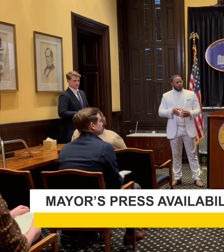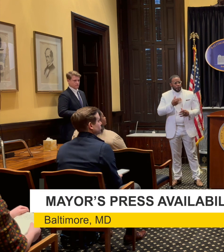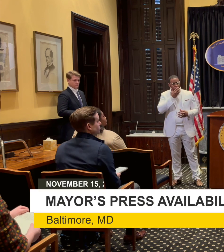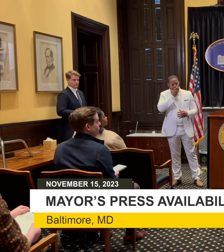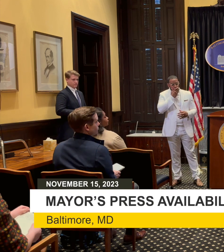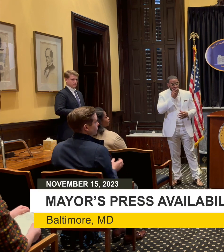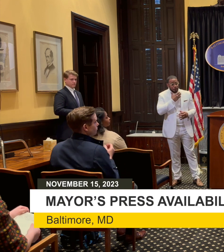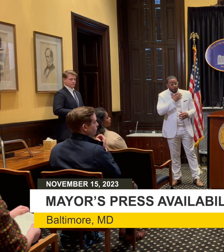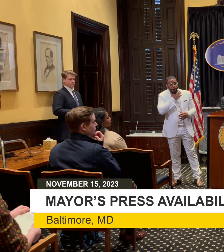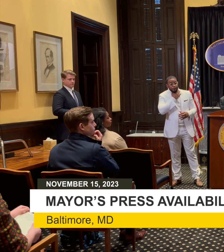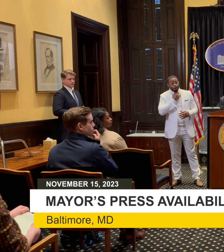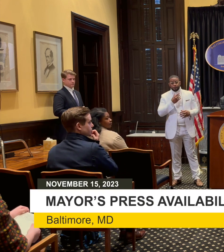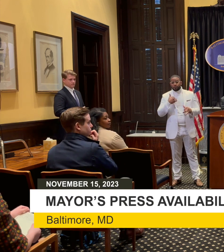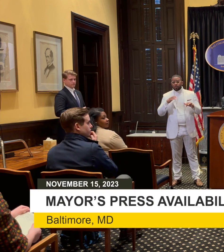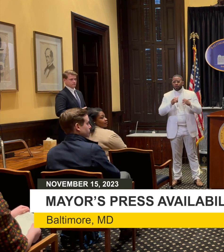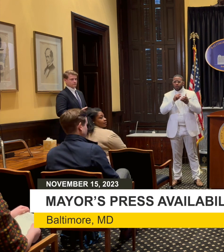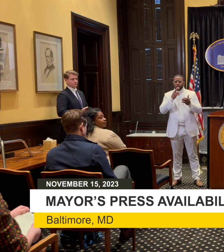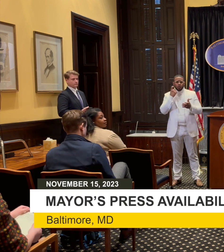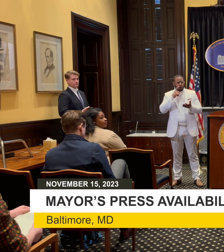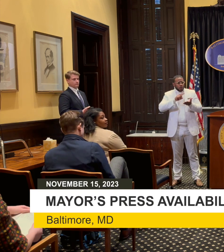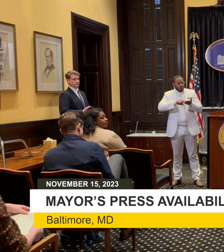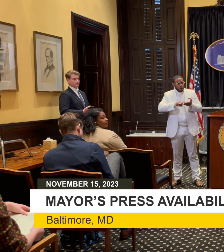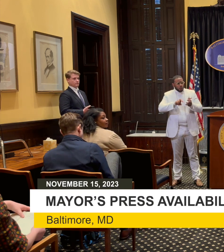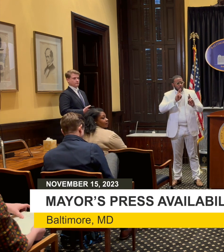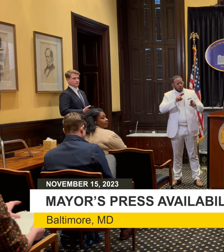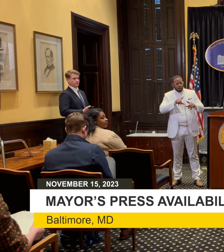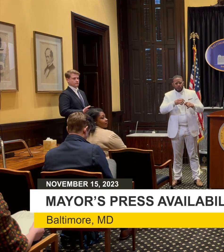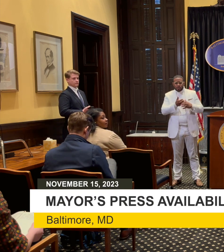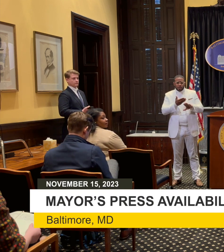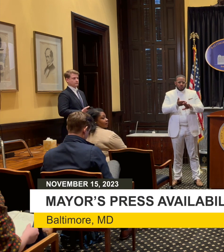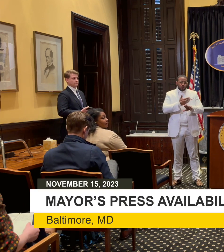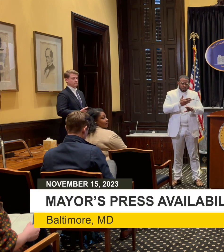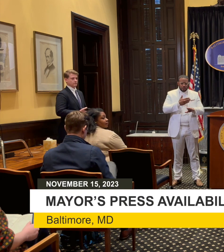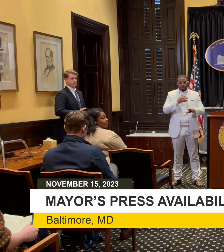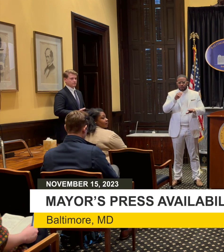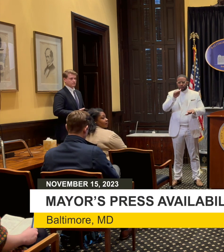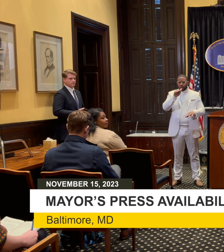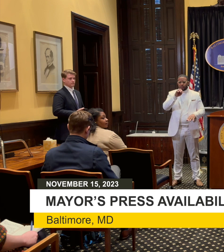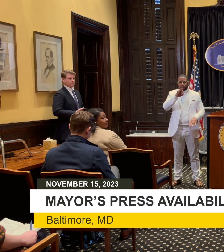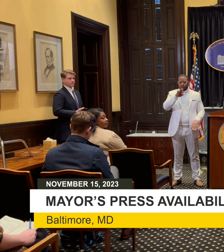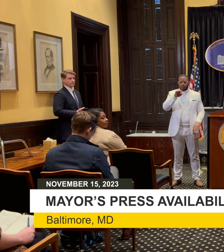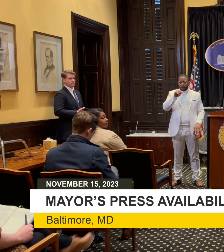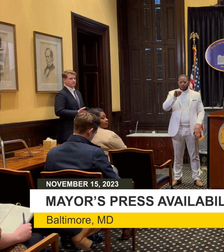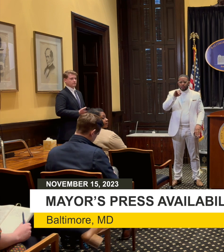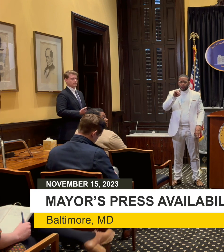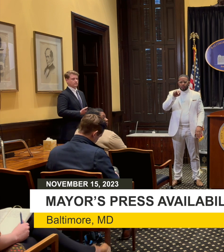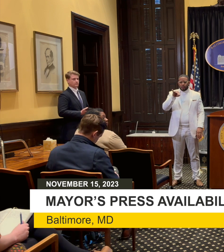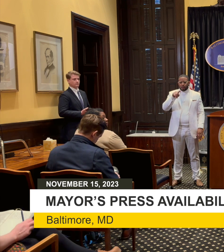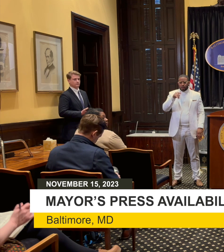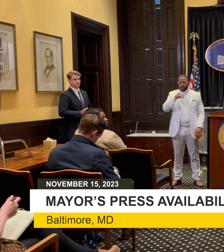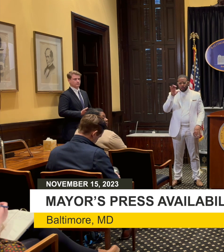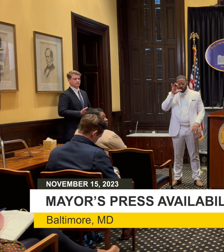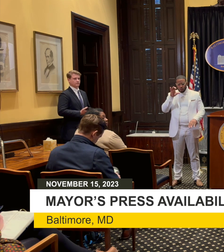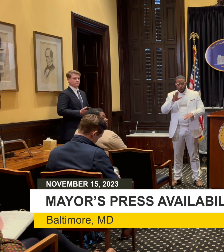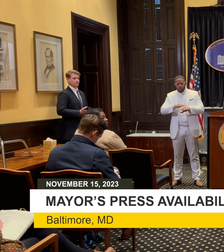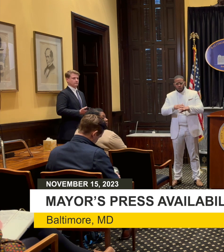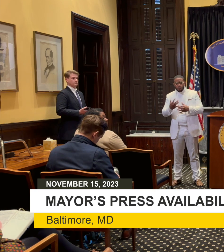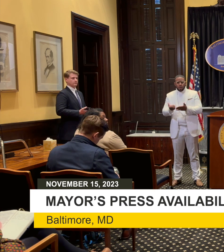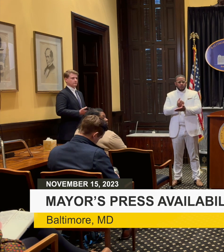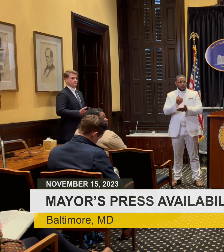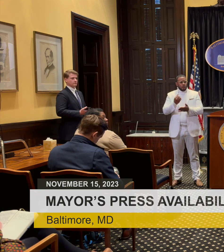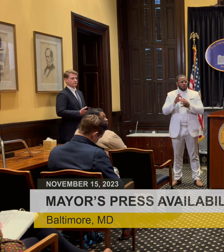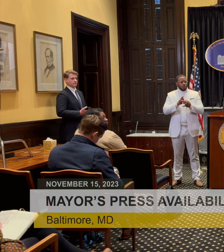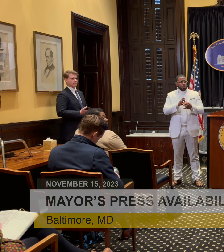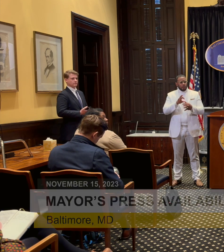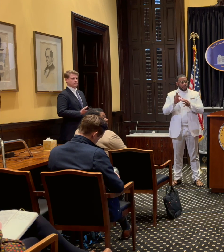Kenzie? We've done some recent reporting about some previous affidavits and search warrants that we obtained regarding